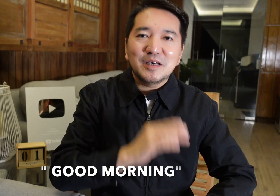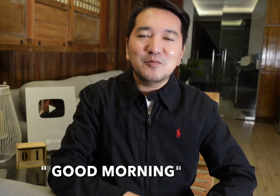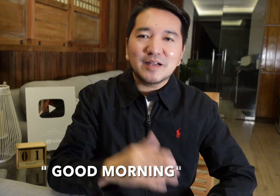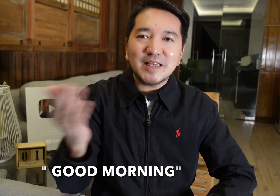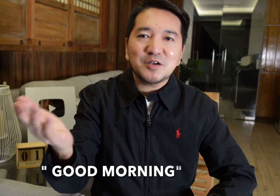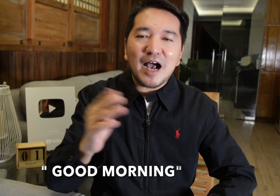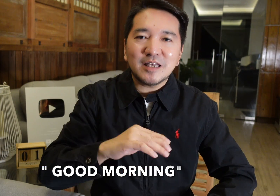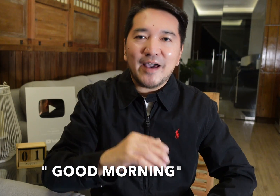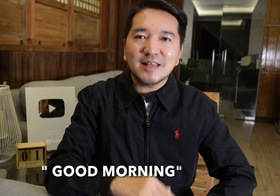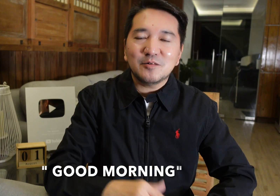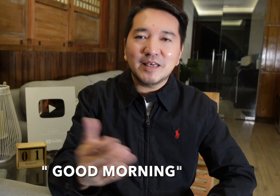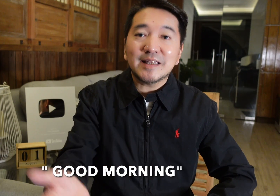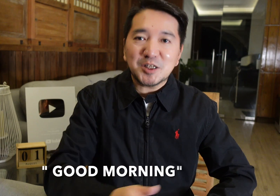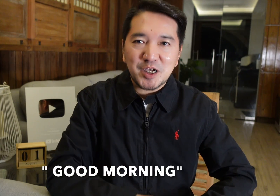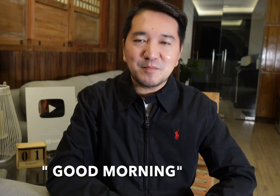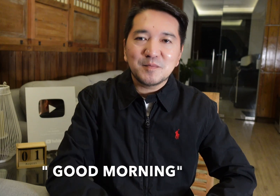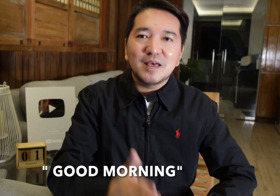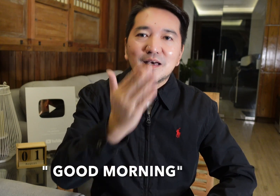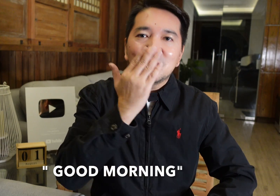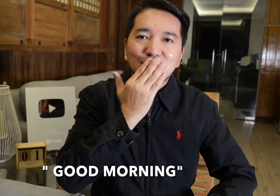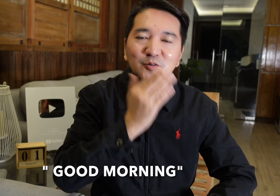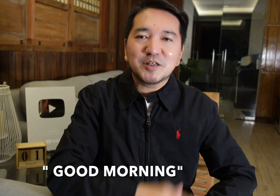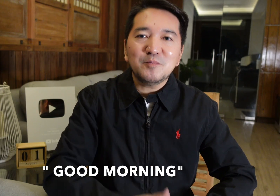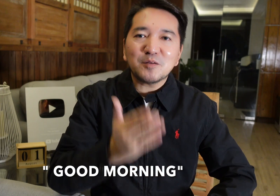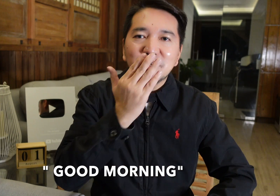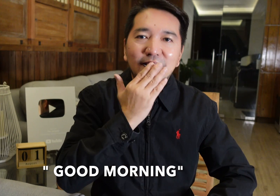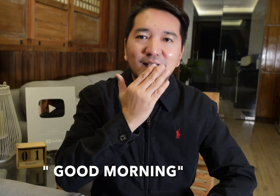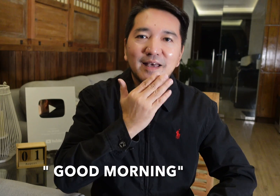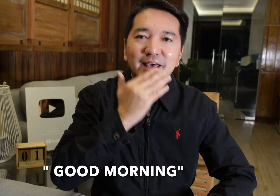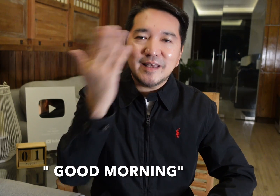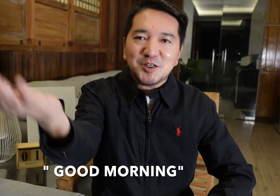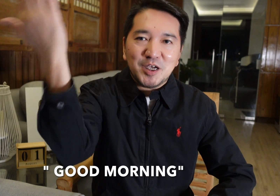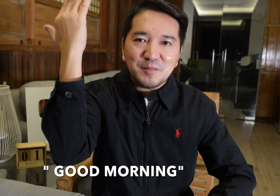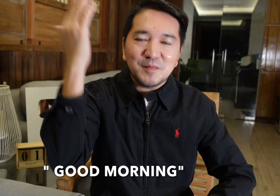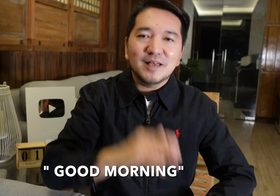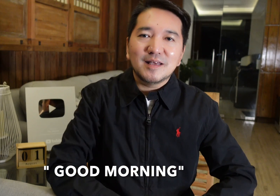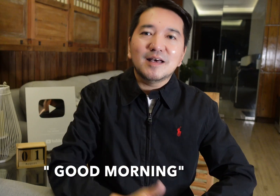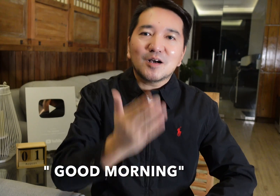will raise your active hand in an L shape. Towards your mouth muna, and then L shape. Good